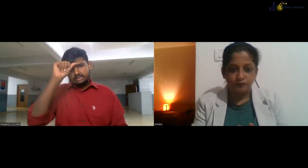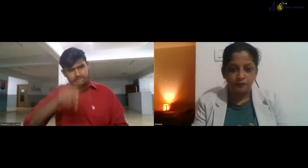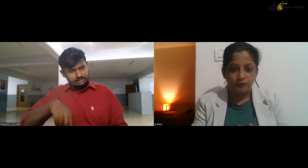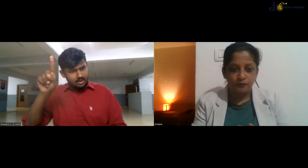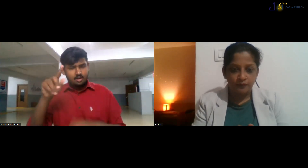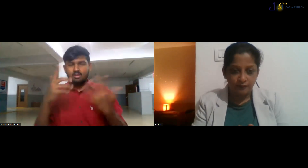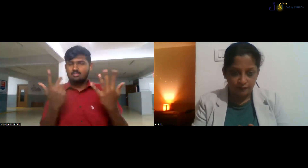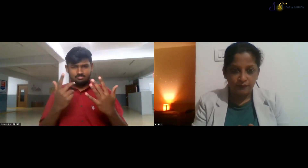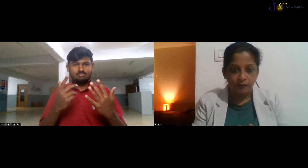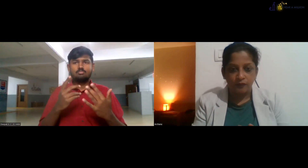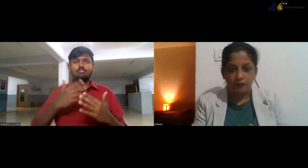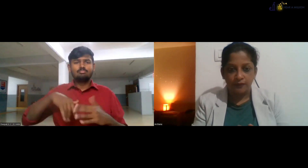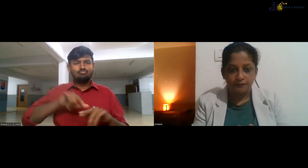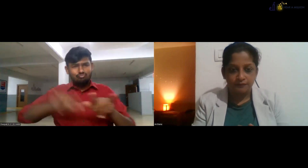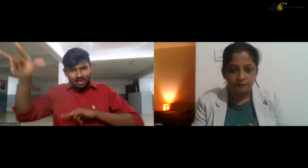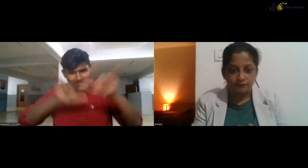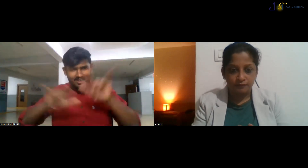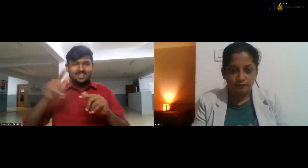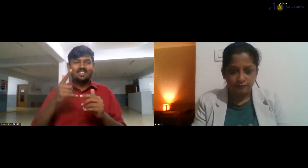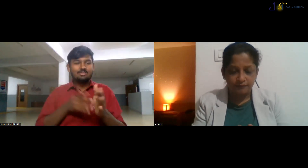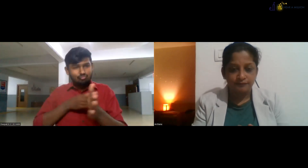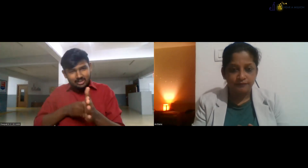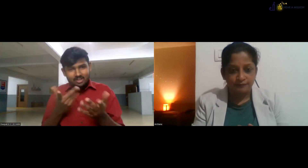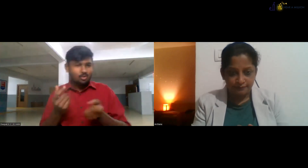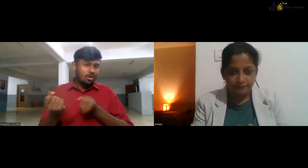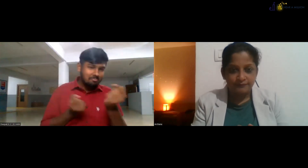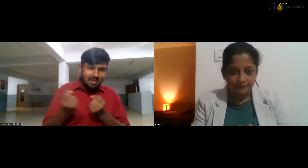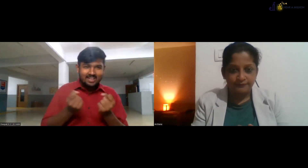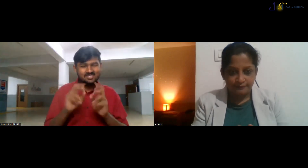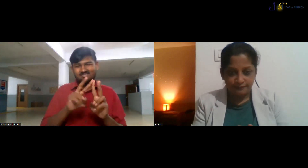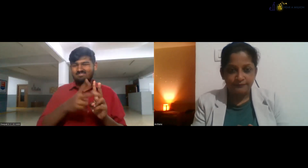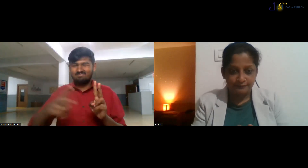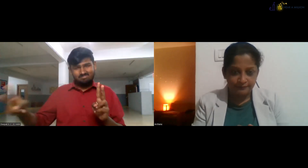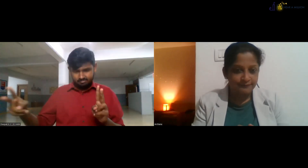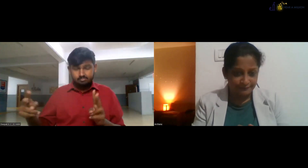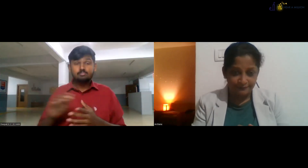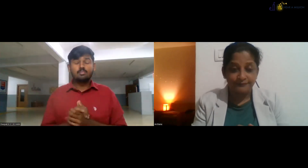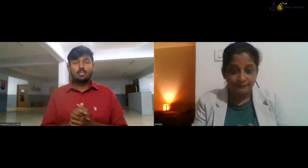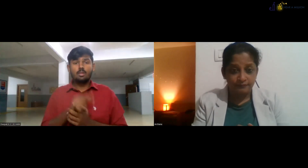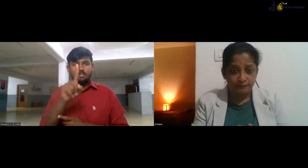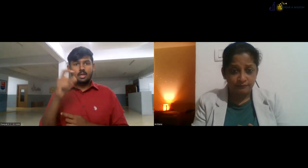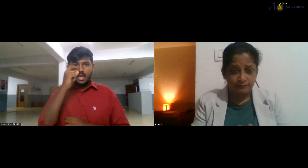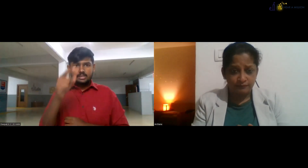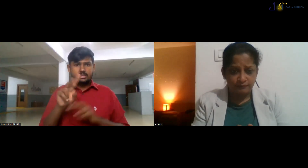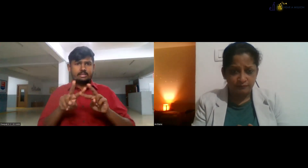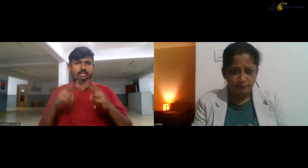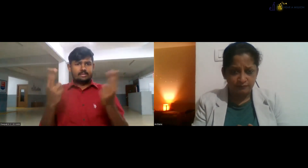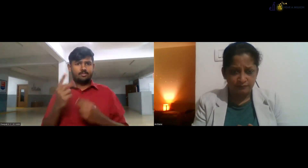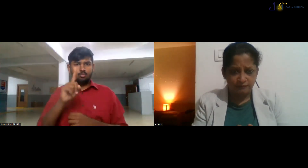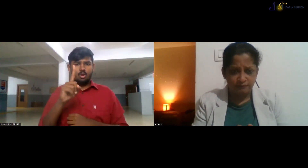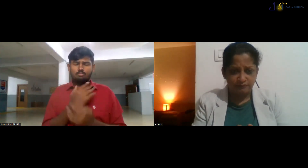deaf travelers. So whether they are moving to the in India